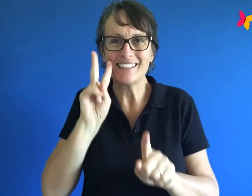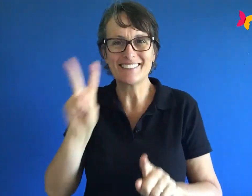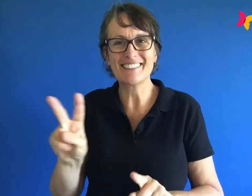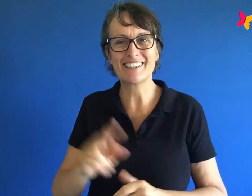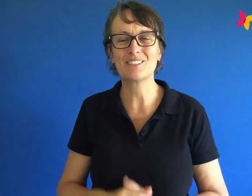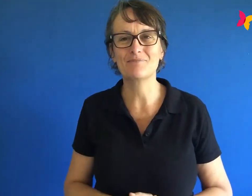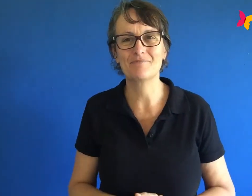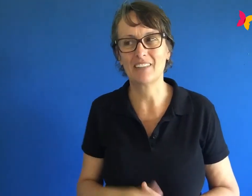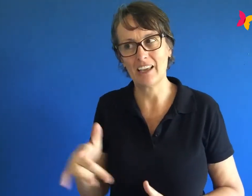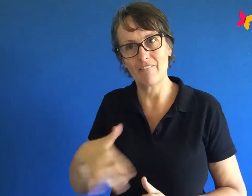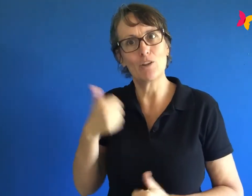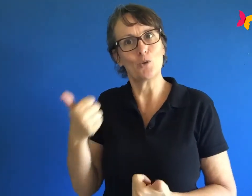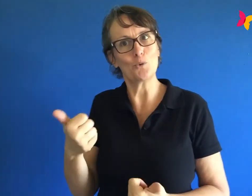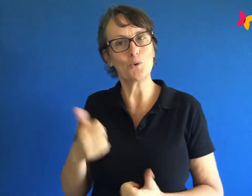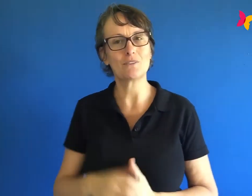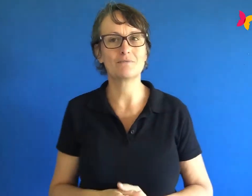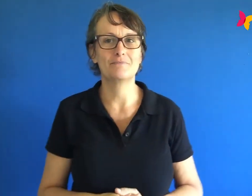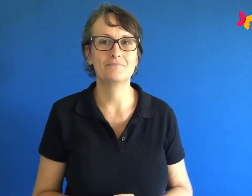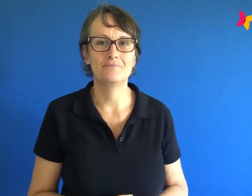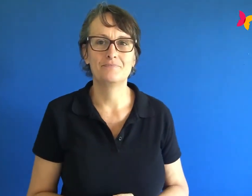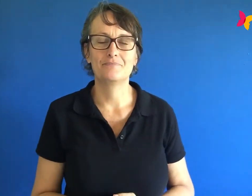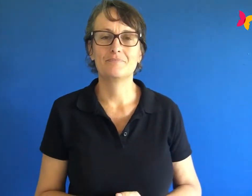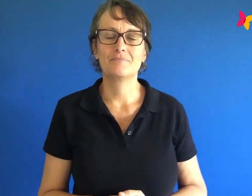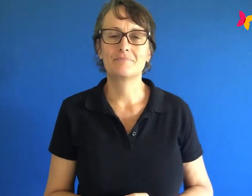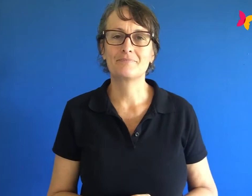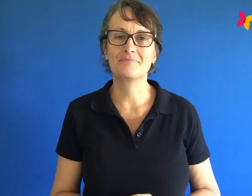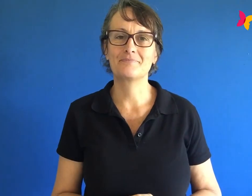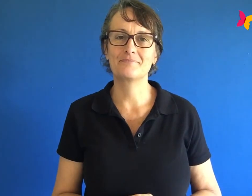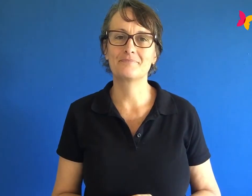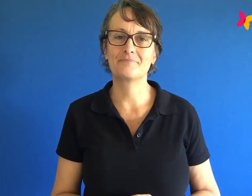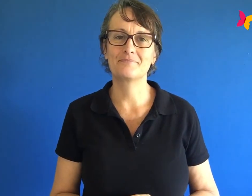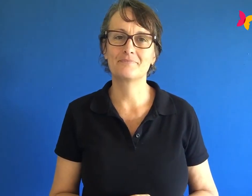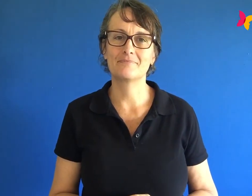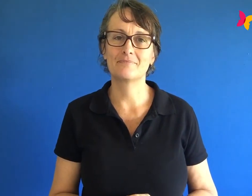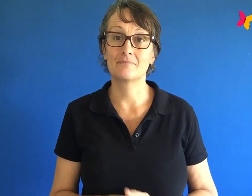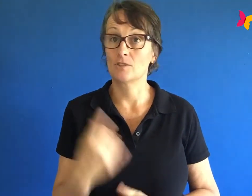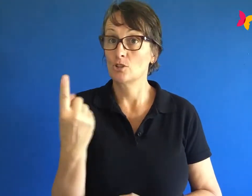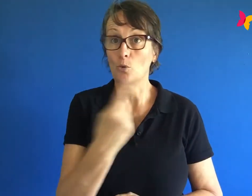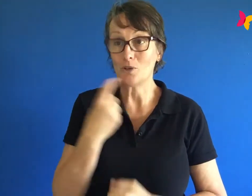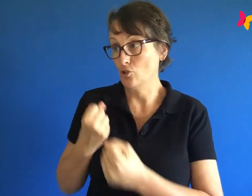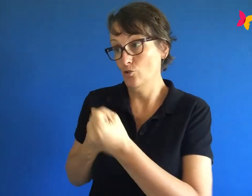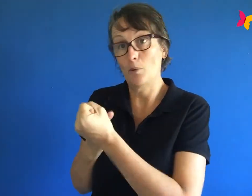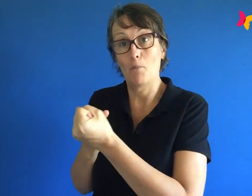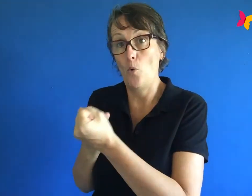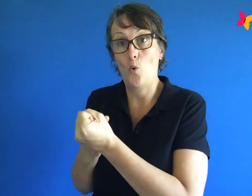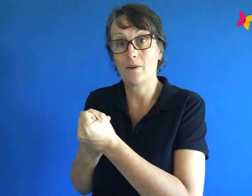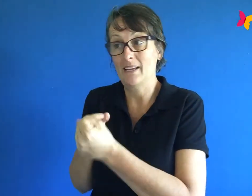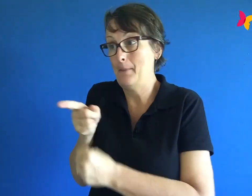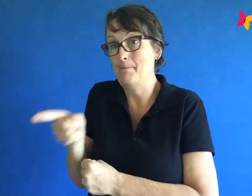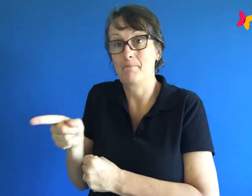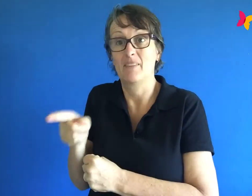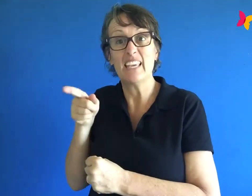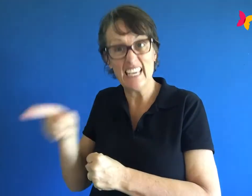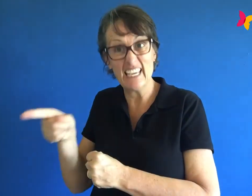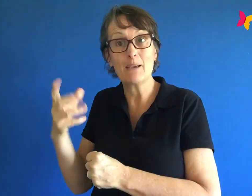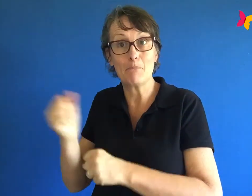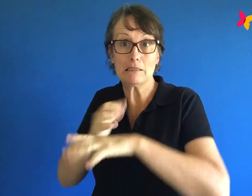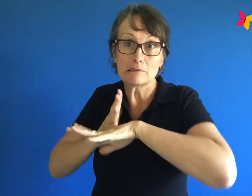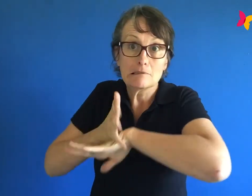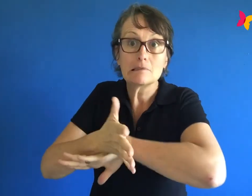something that he'd achieved. So we just support people. He's the main deal.